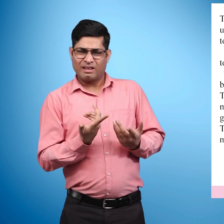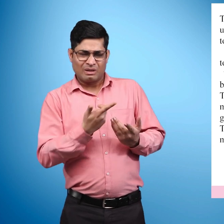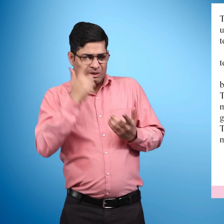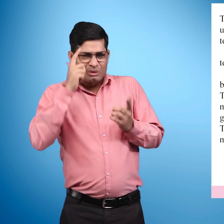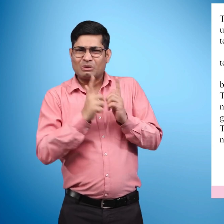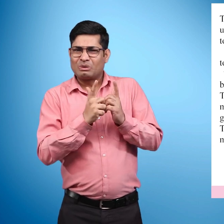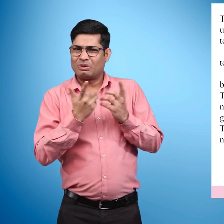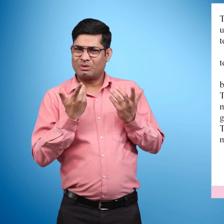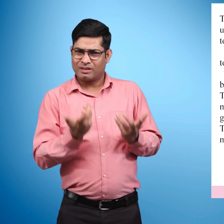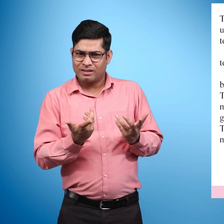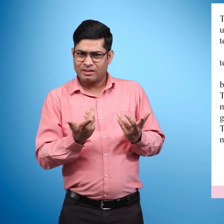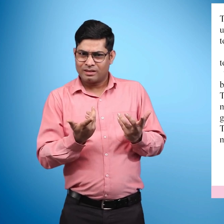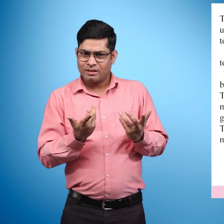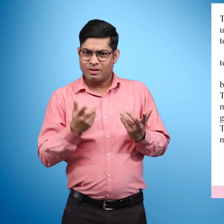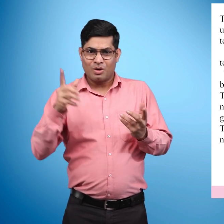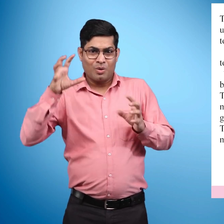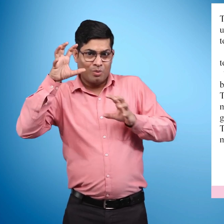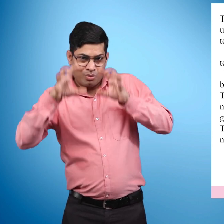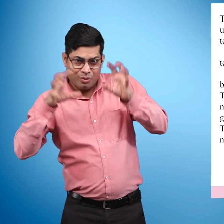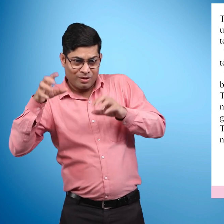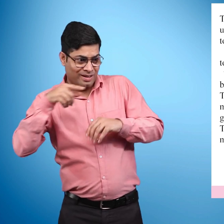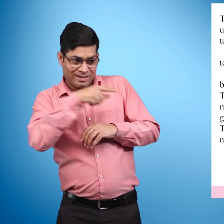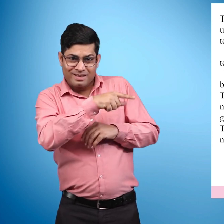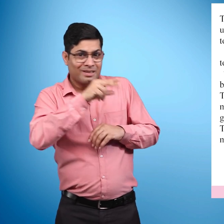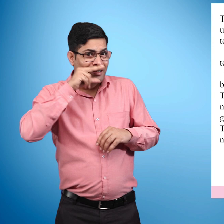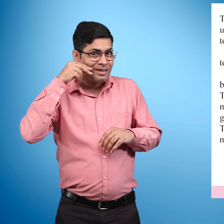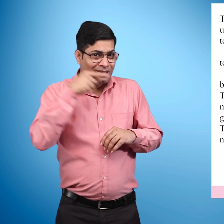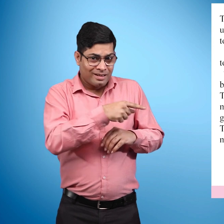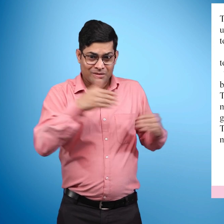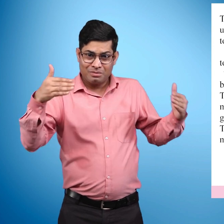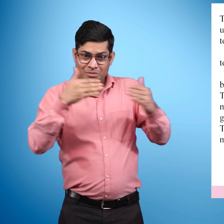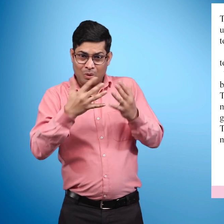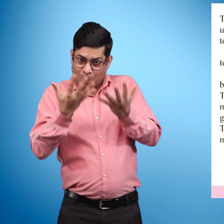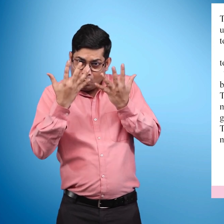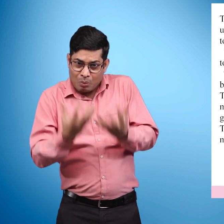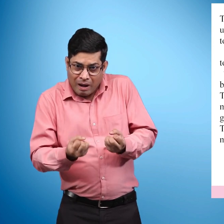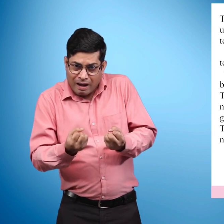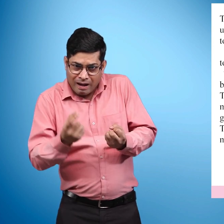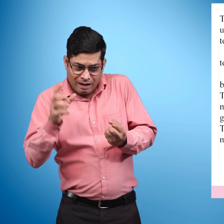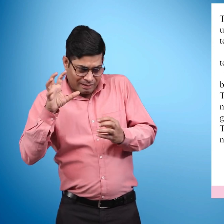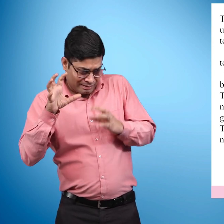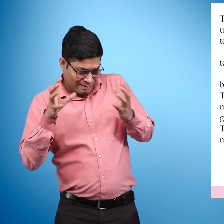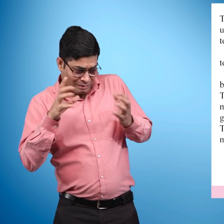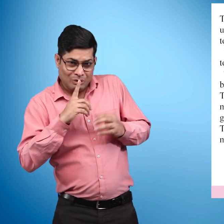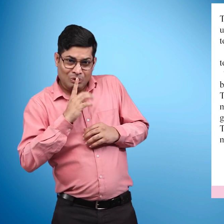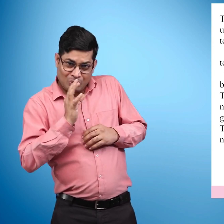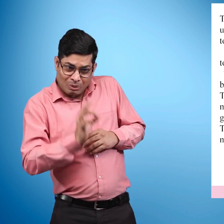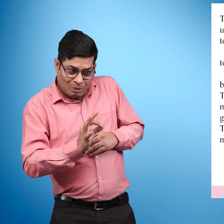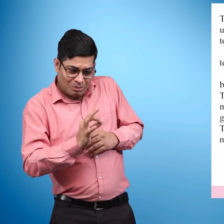sense. "Really? I don't know why you longed to meet me," the ghost